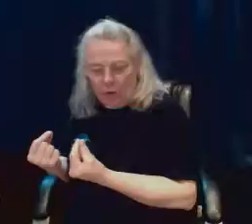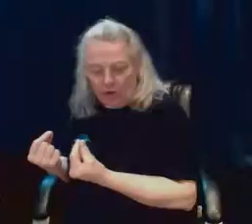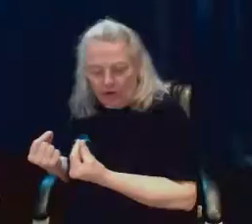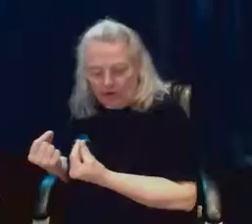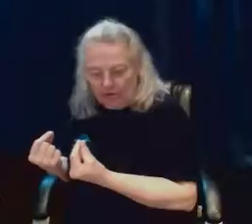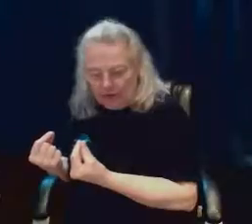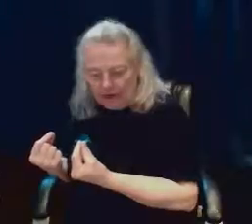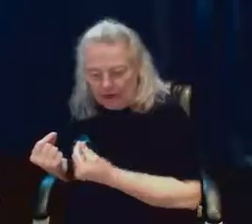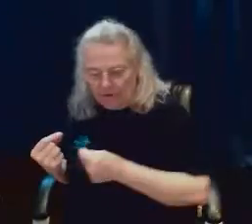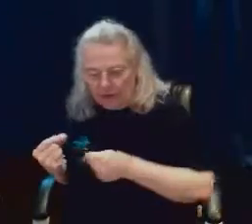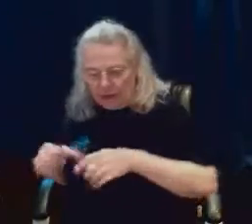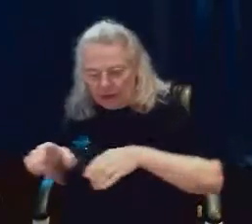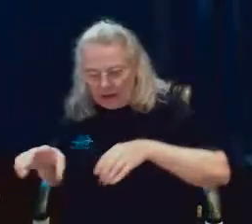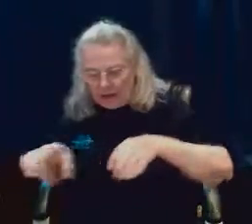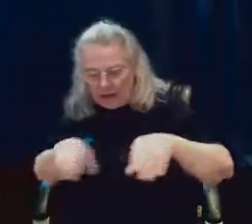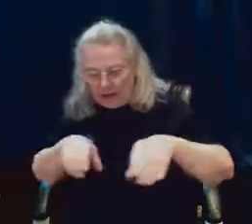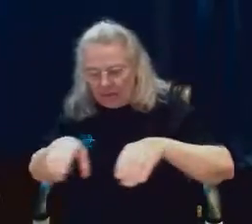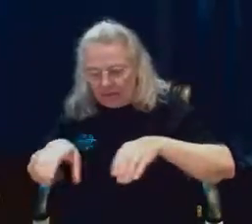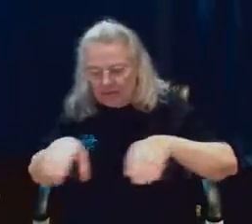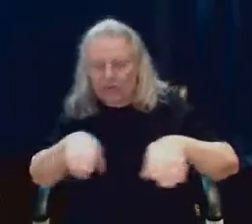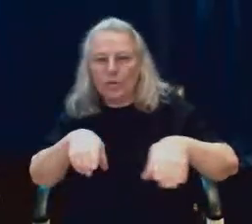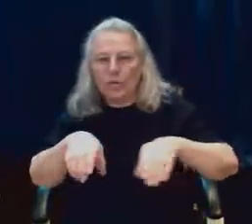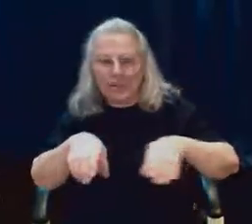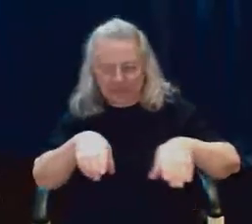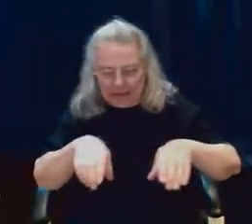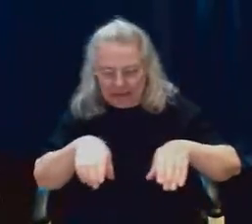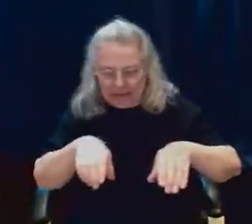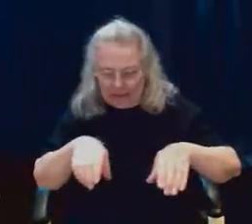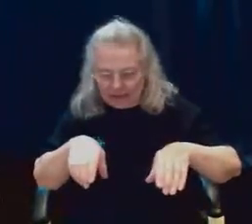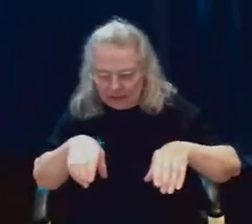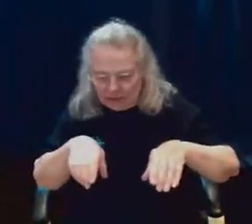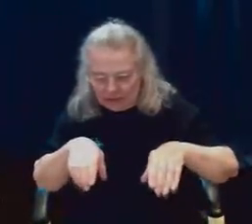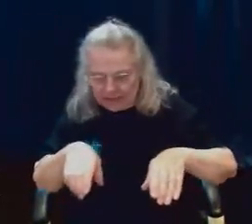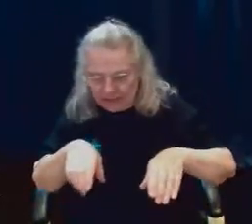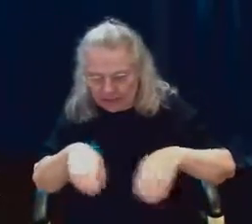pointer fingers together. This one is does, so it is down.